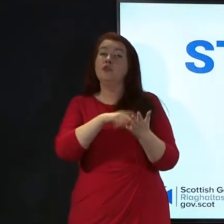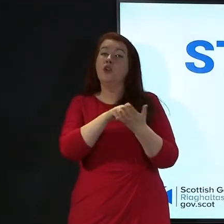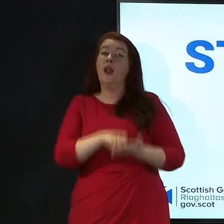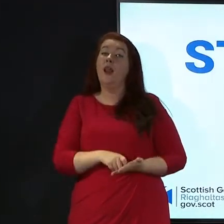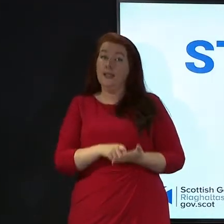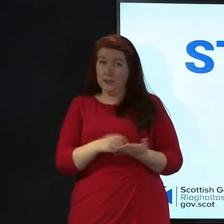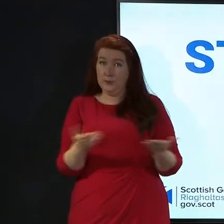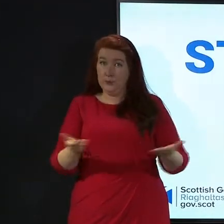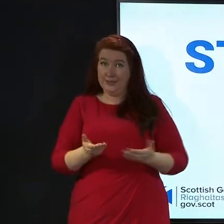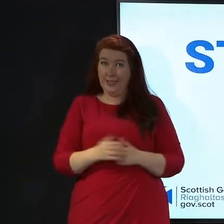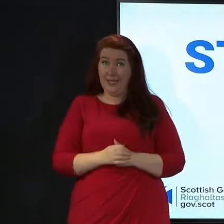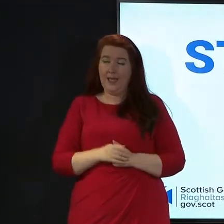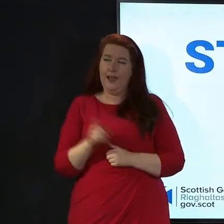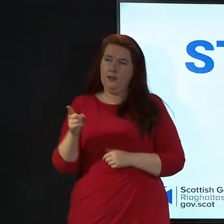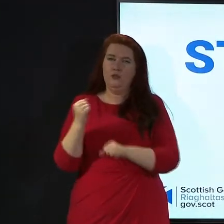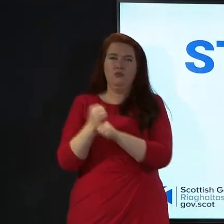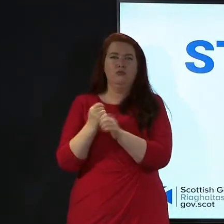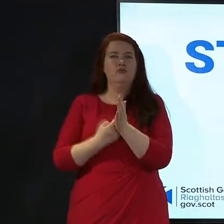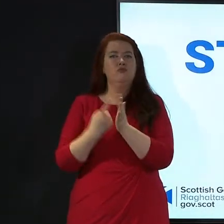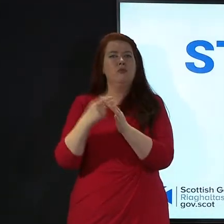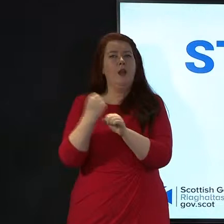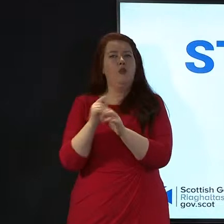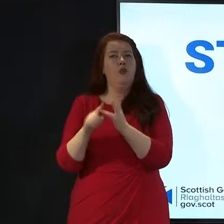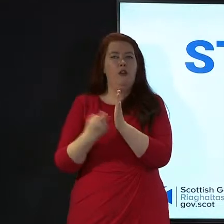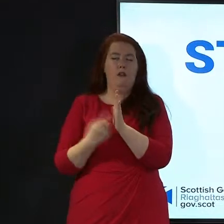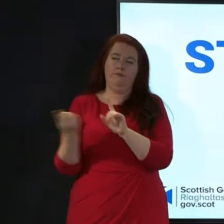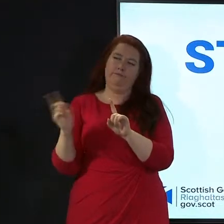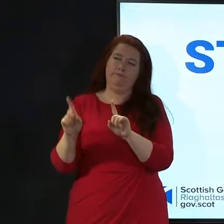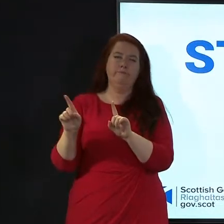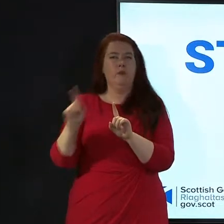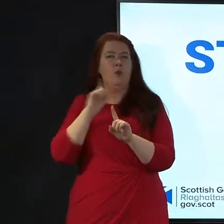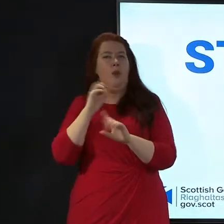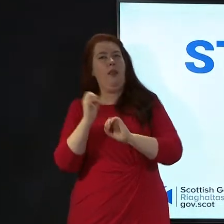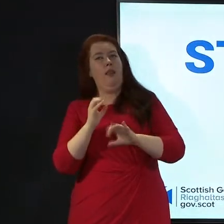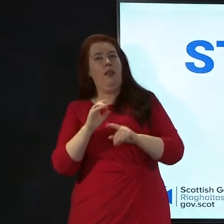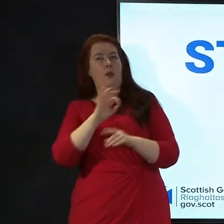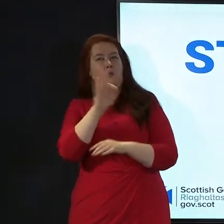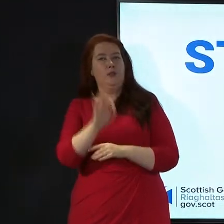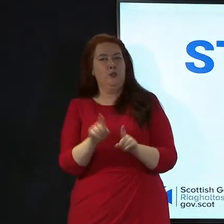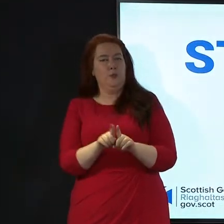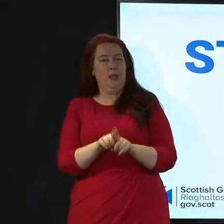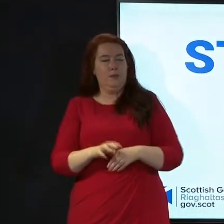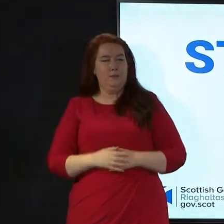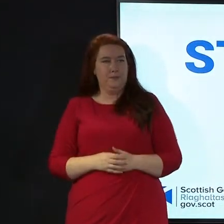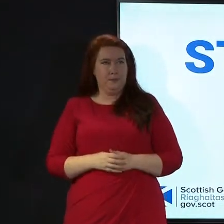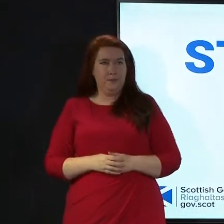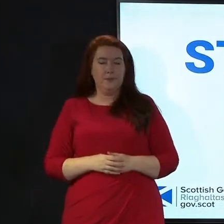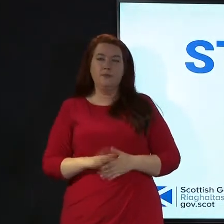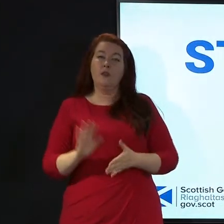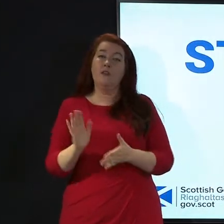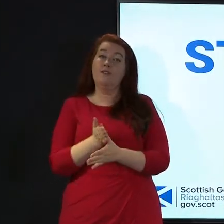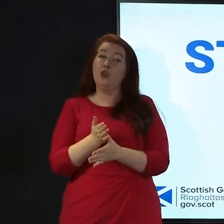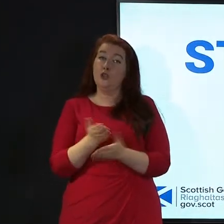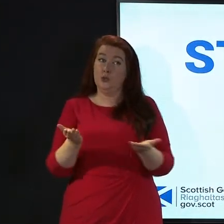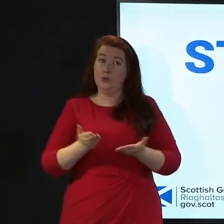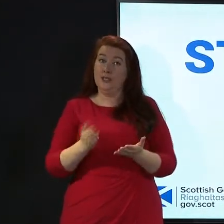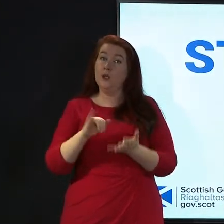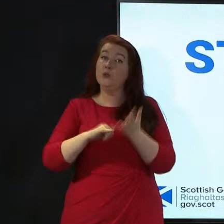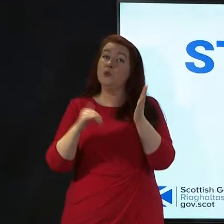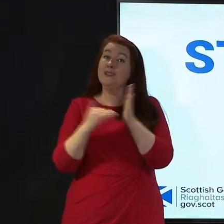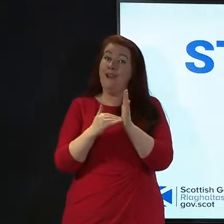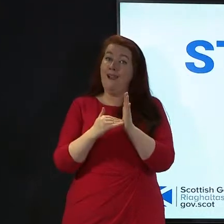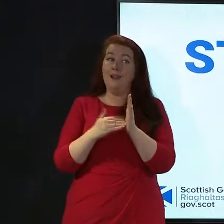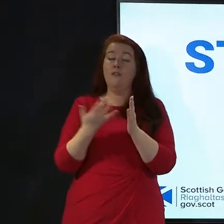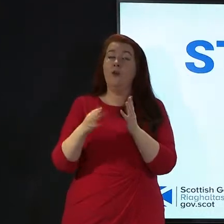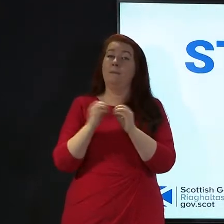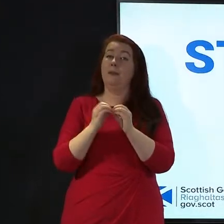today. And Gregor is with me and will help me with questions along the way. But first today, I will go to Suzanne Allen